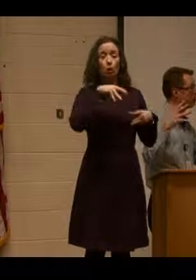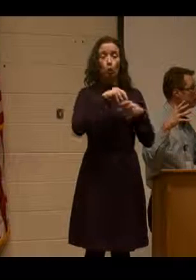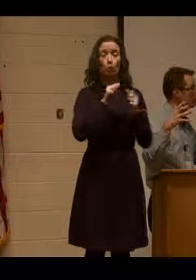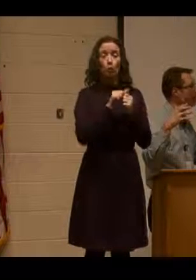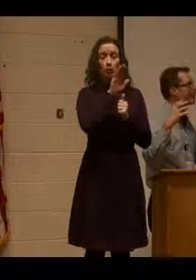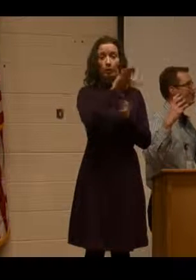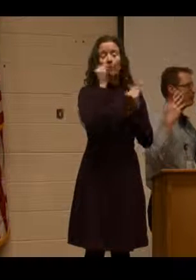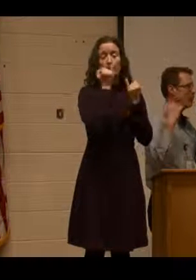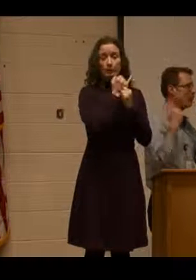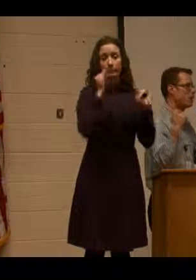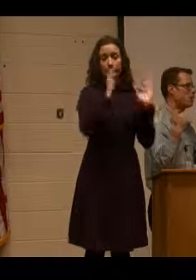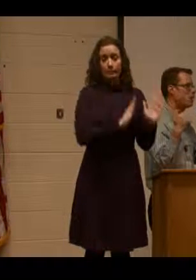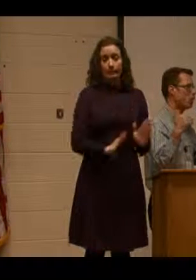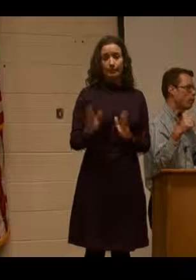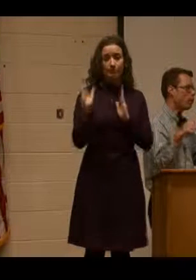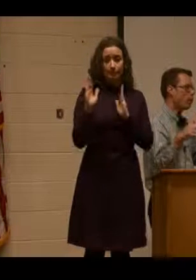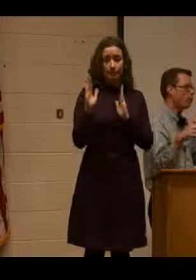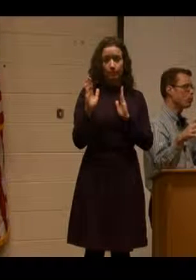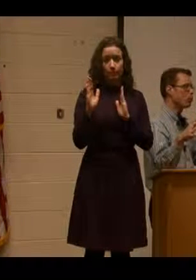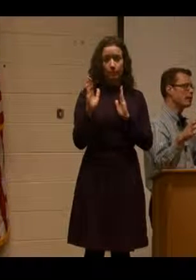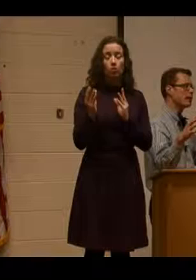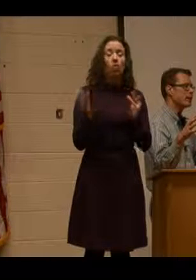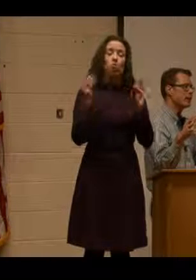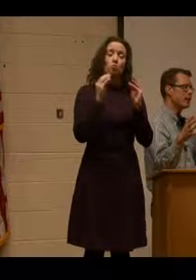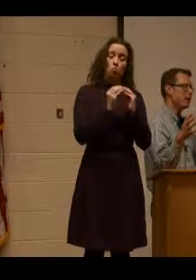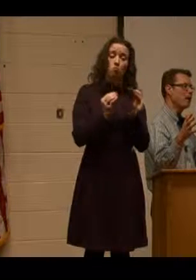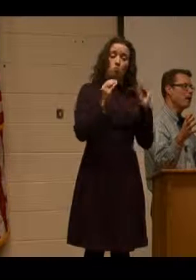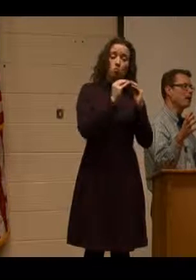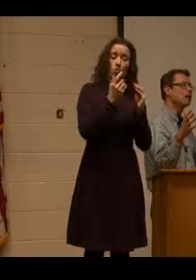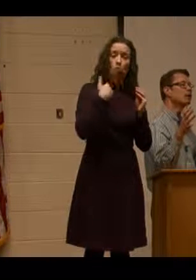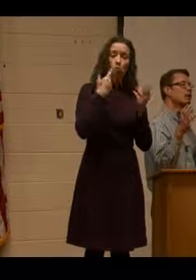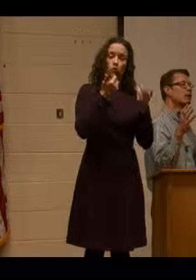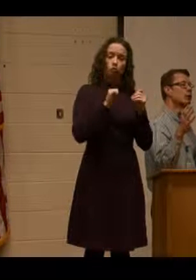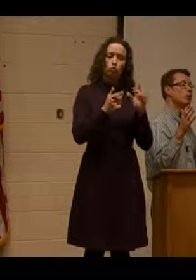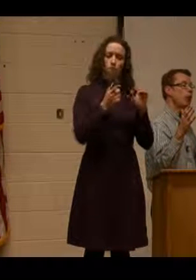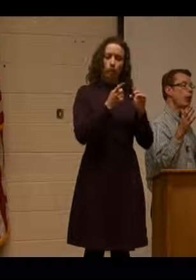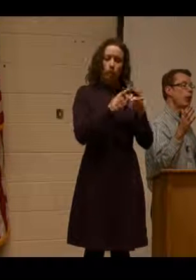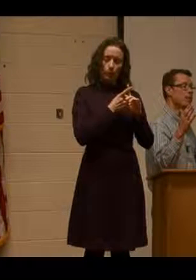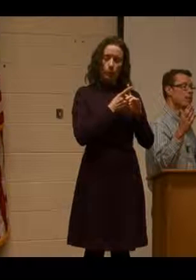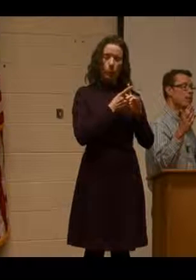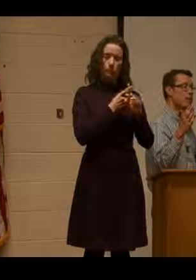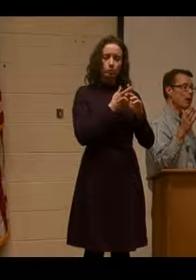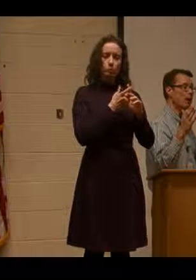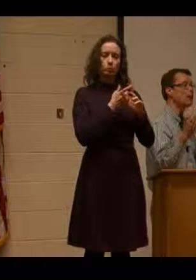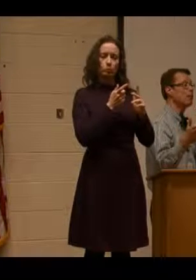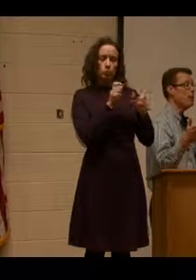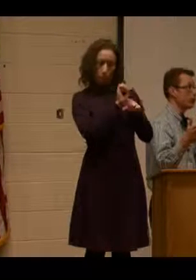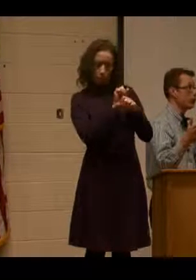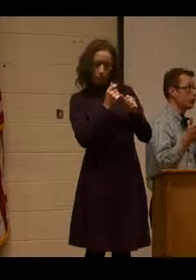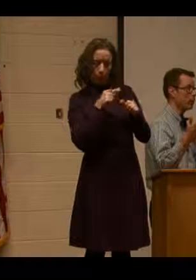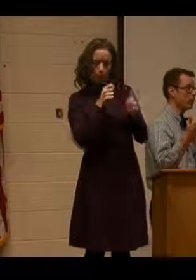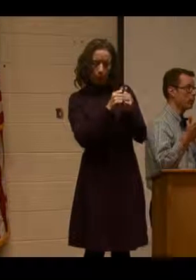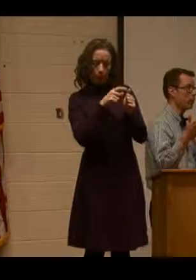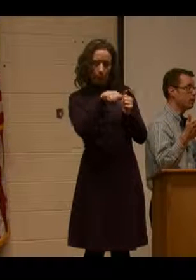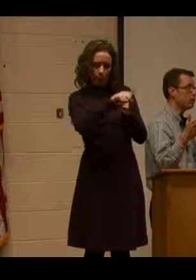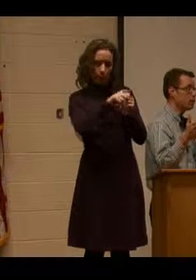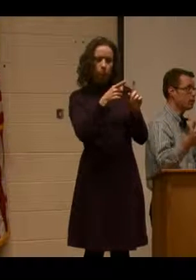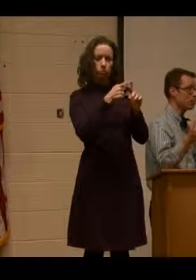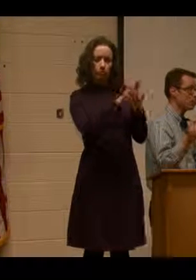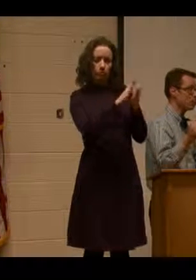more and more, we're trying to get them to be independent within their transportation